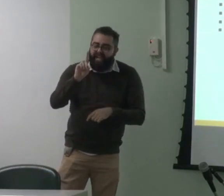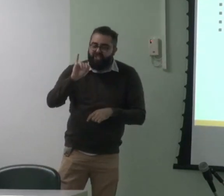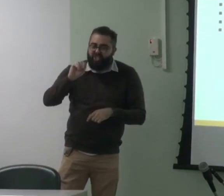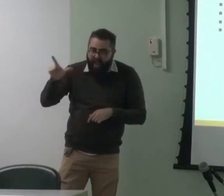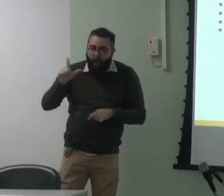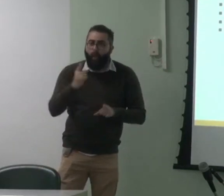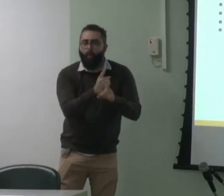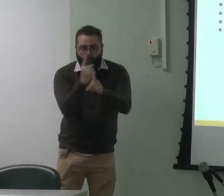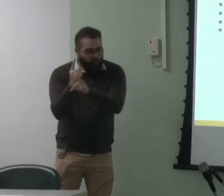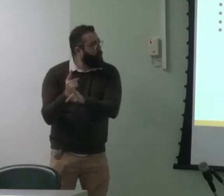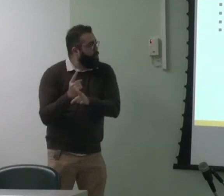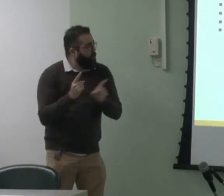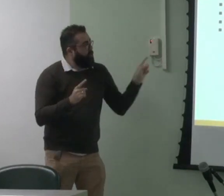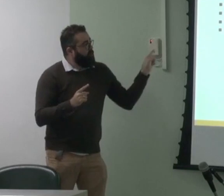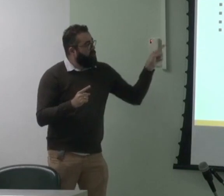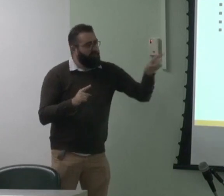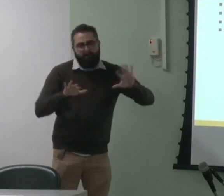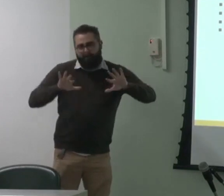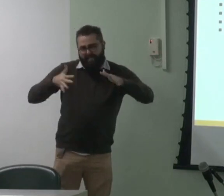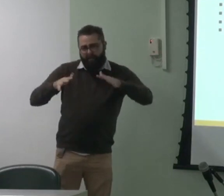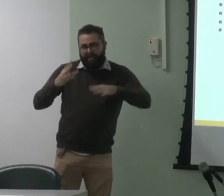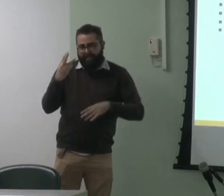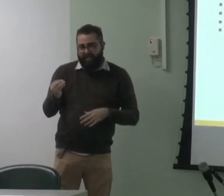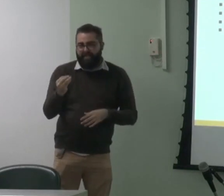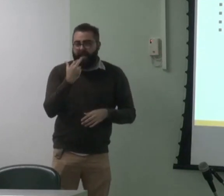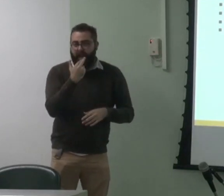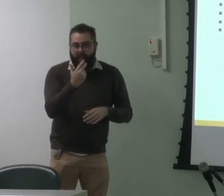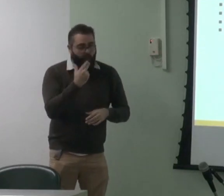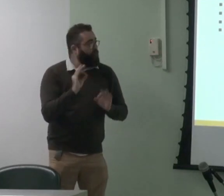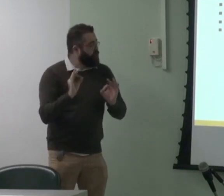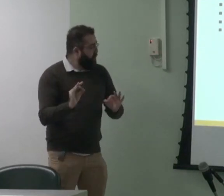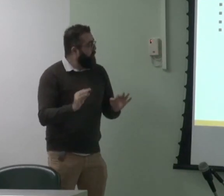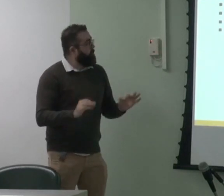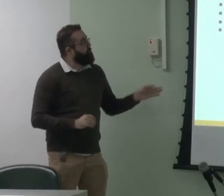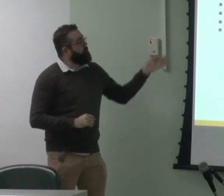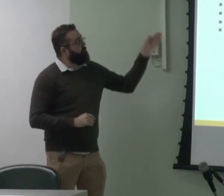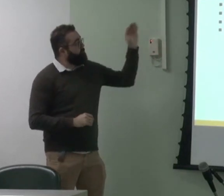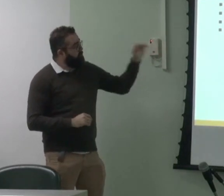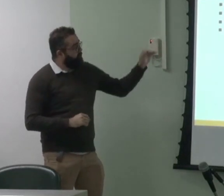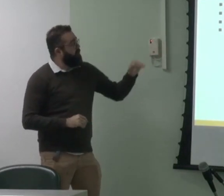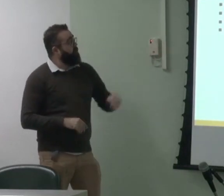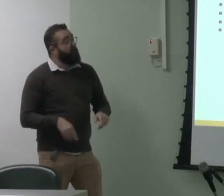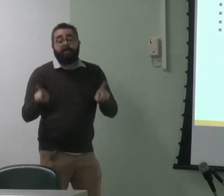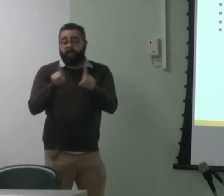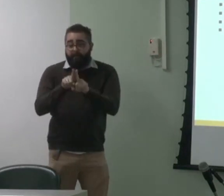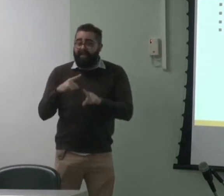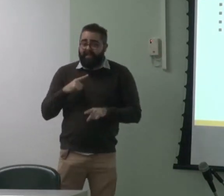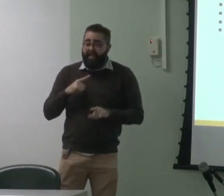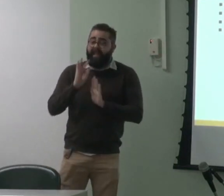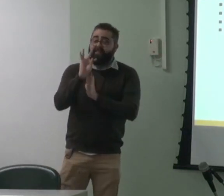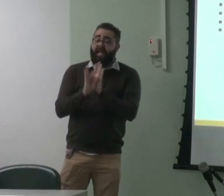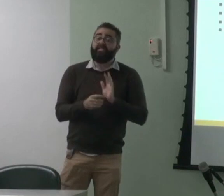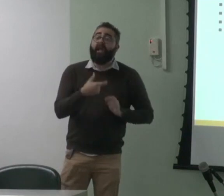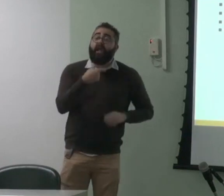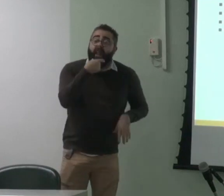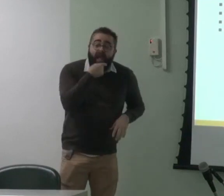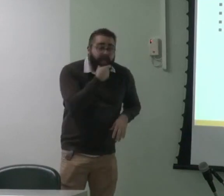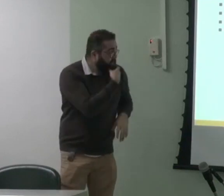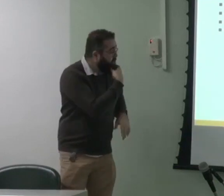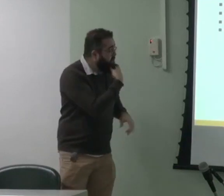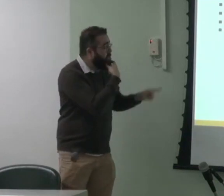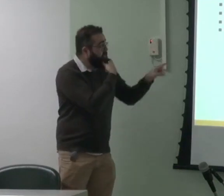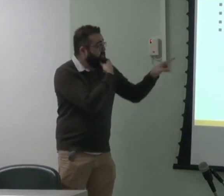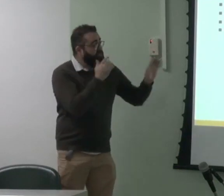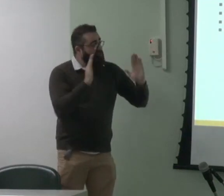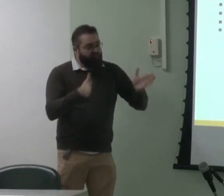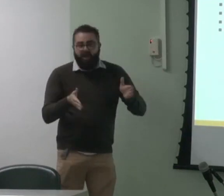universal dependencies, there is no unified scheme to annotate the sentences. So